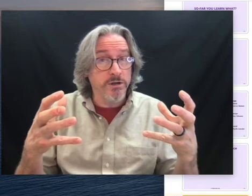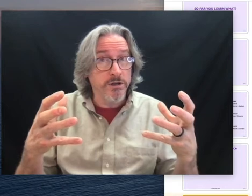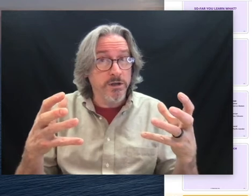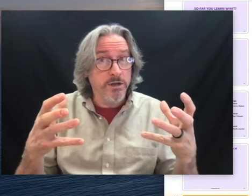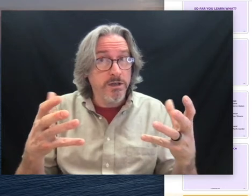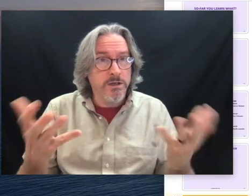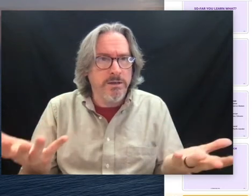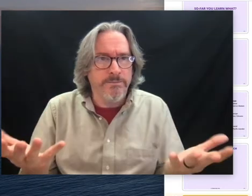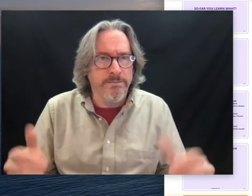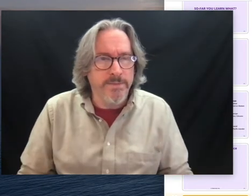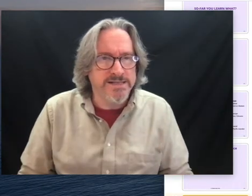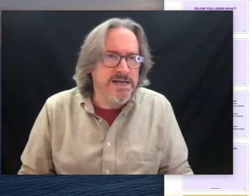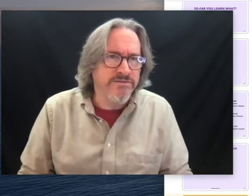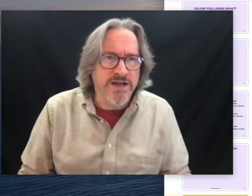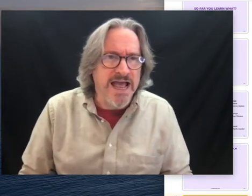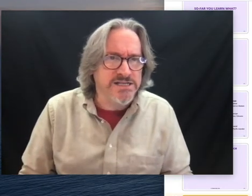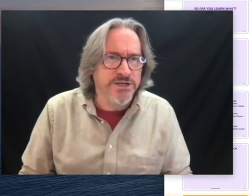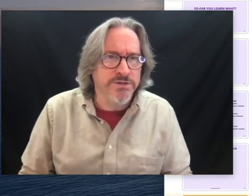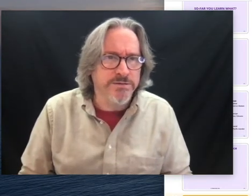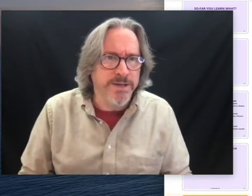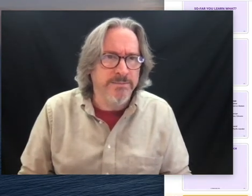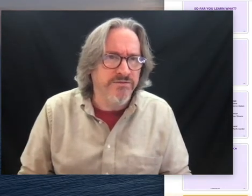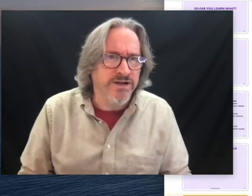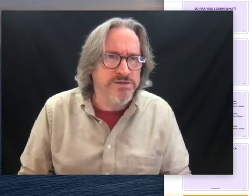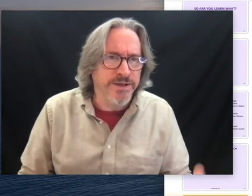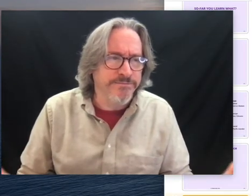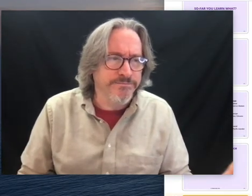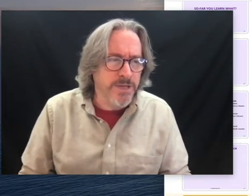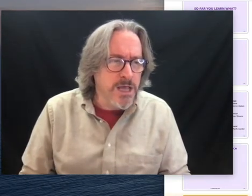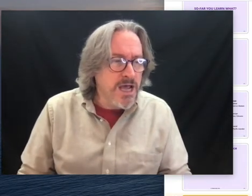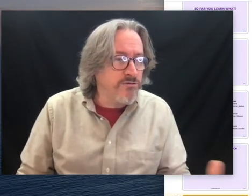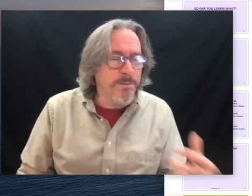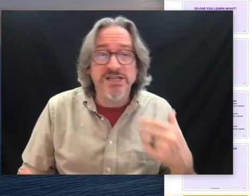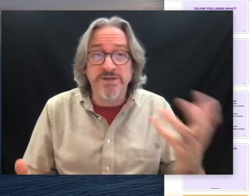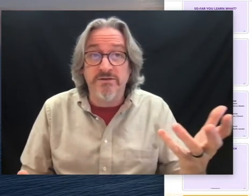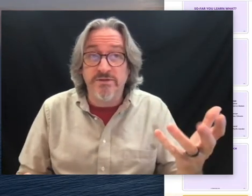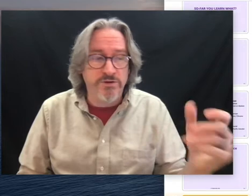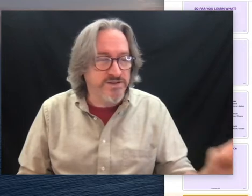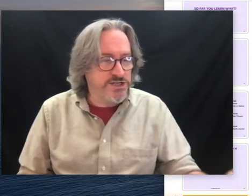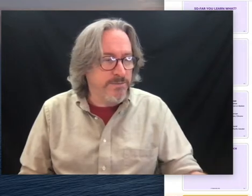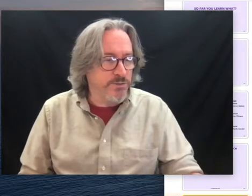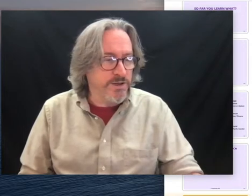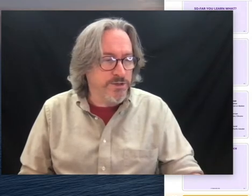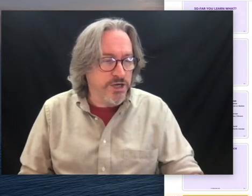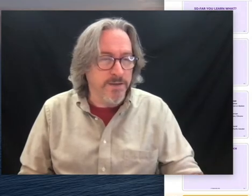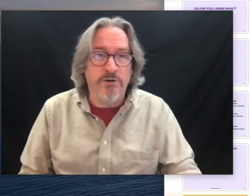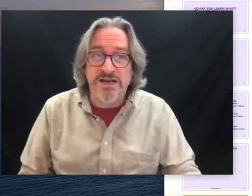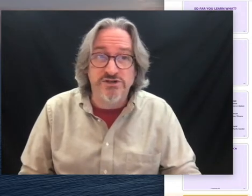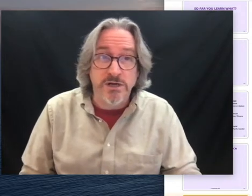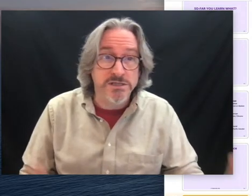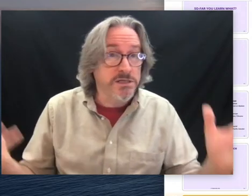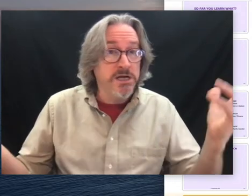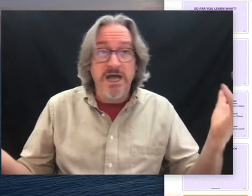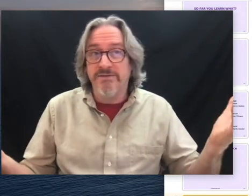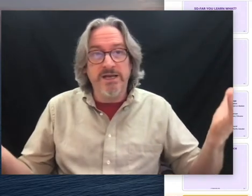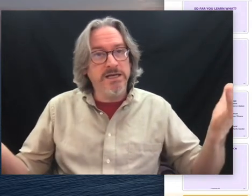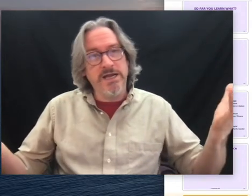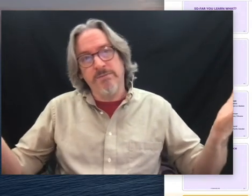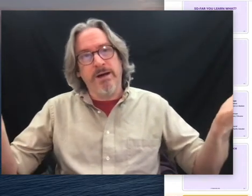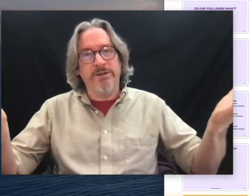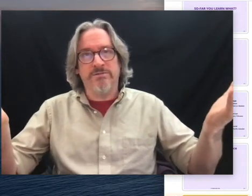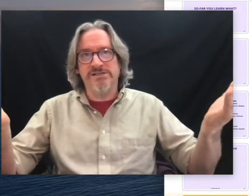word, it's not fair to ask you to pick up the fingerspelling. It reminds me of the previous chapter when they were talking about restaurants, and